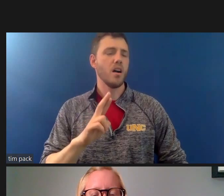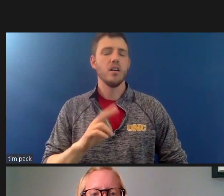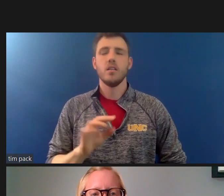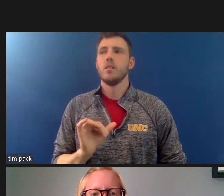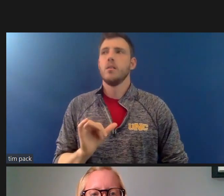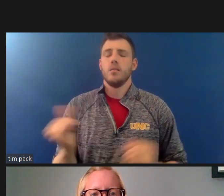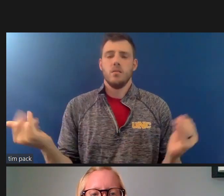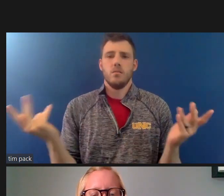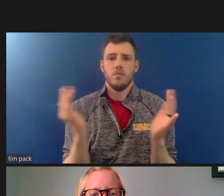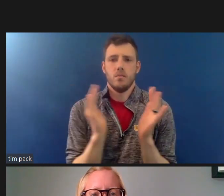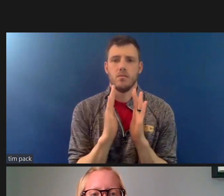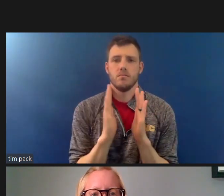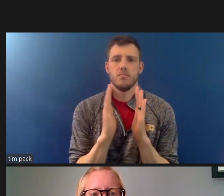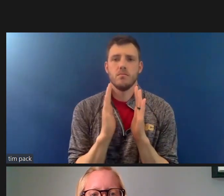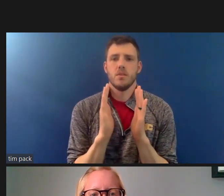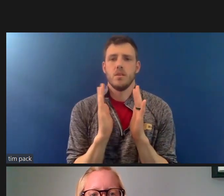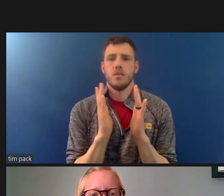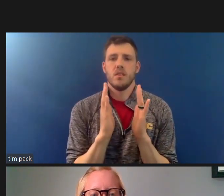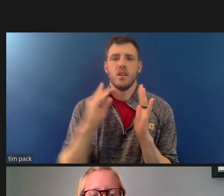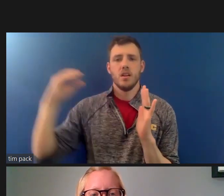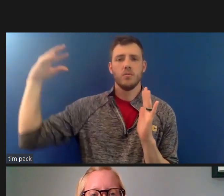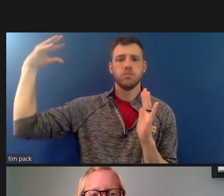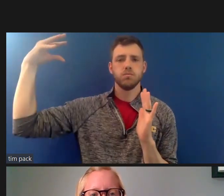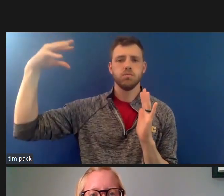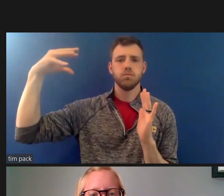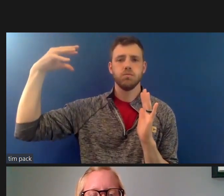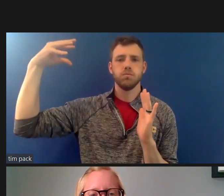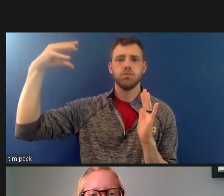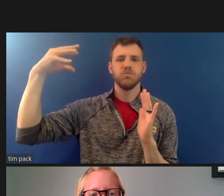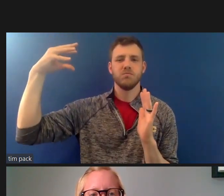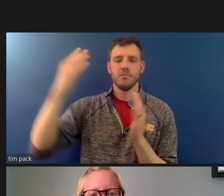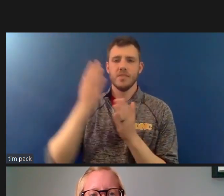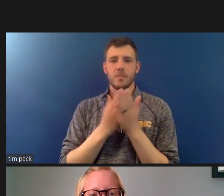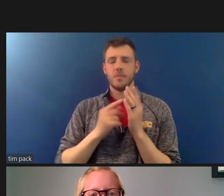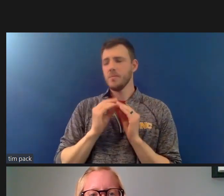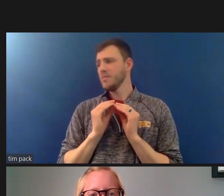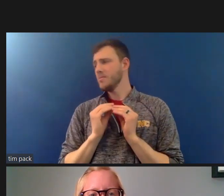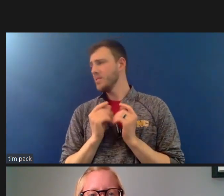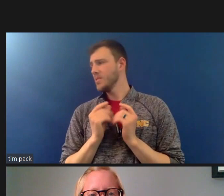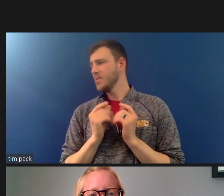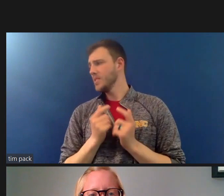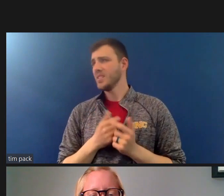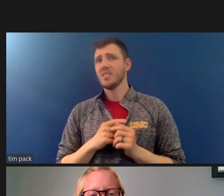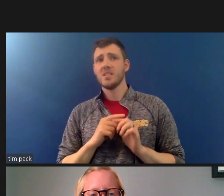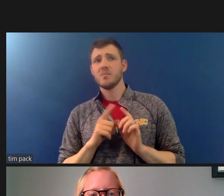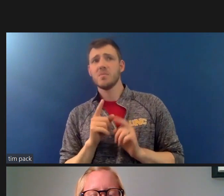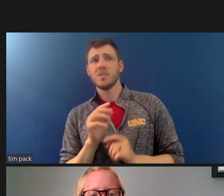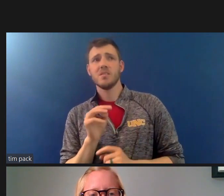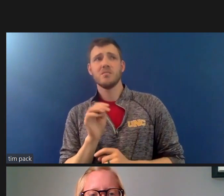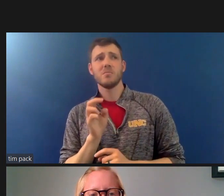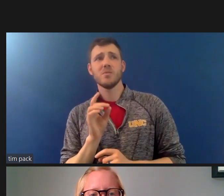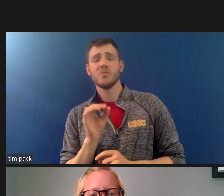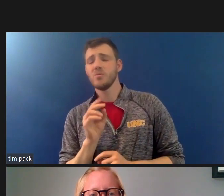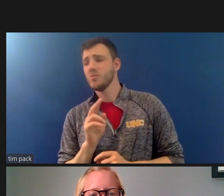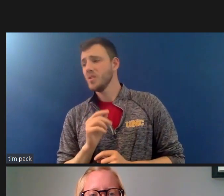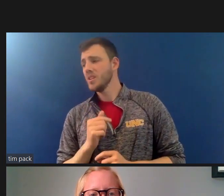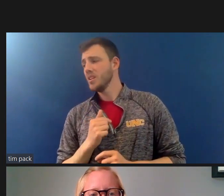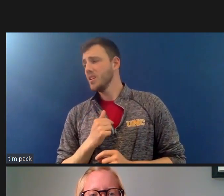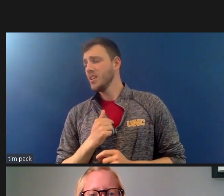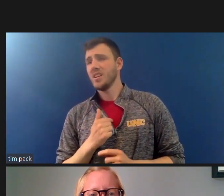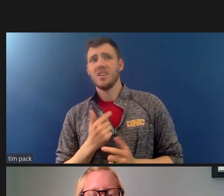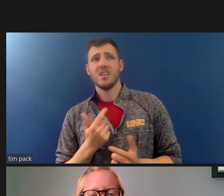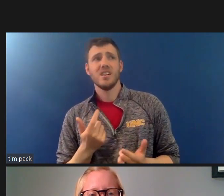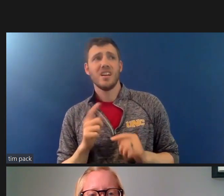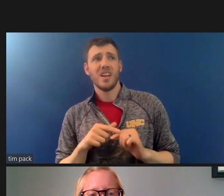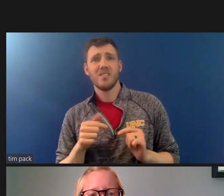sun. Nonetheless, some began to protest faintly. "But, Meridew, please, Meridew,